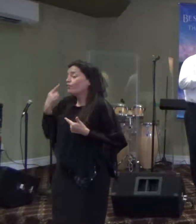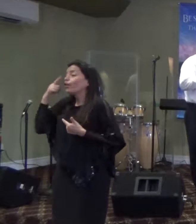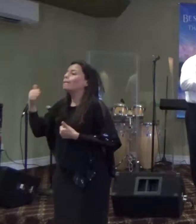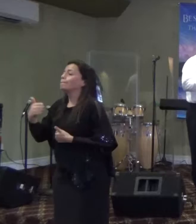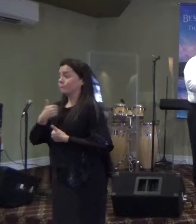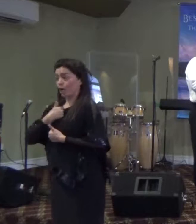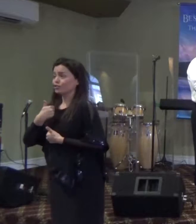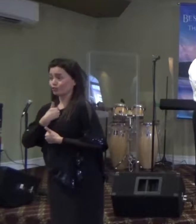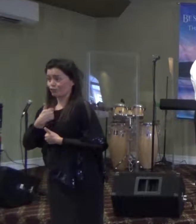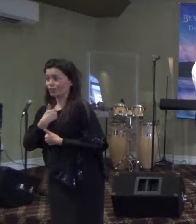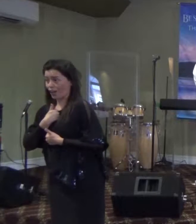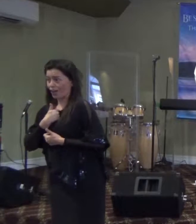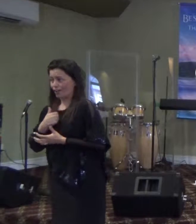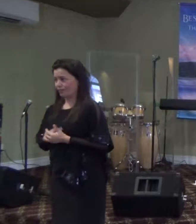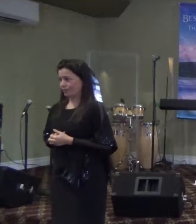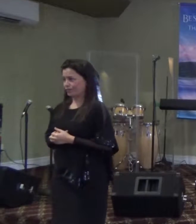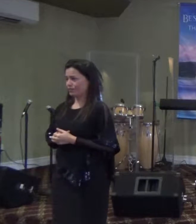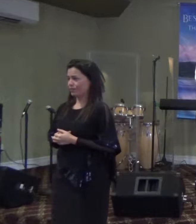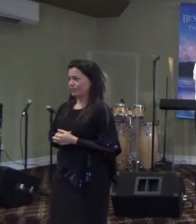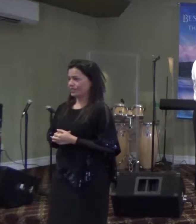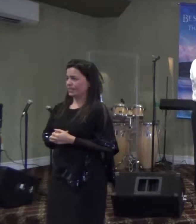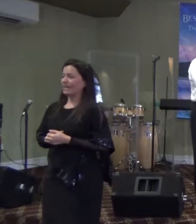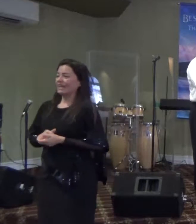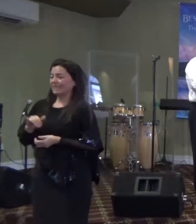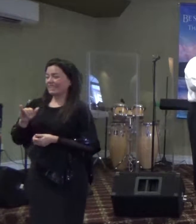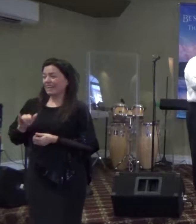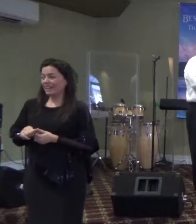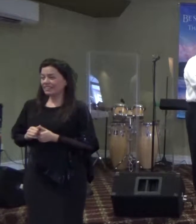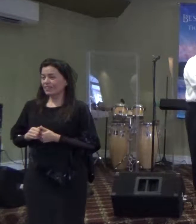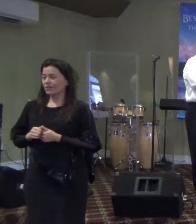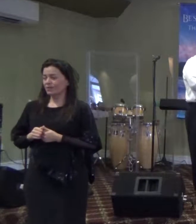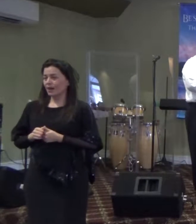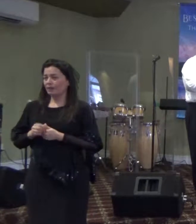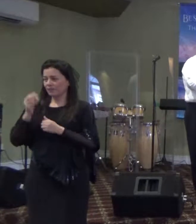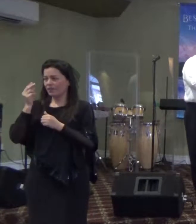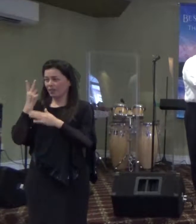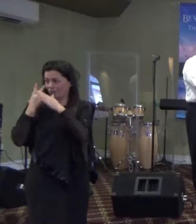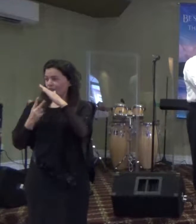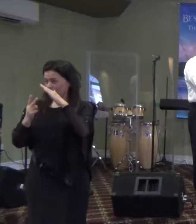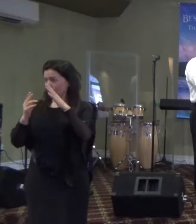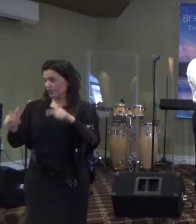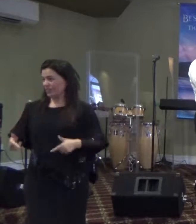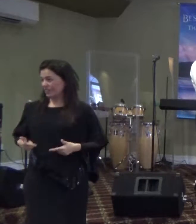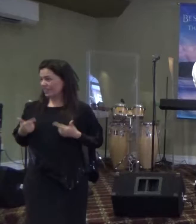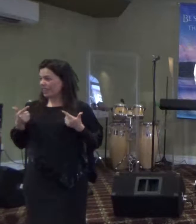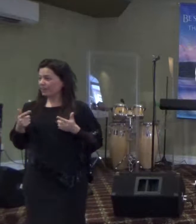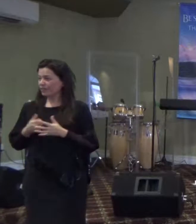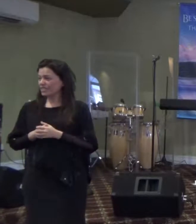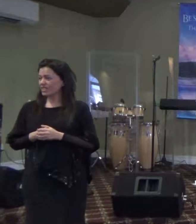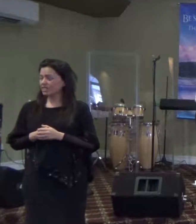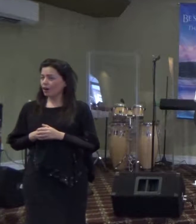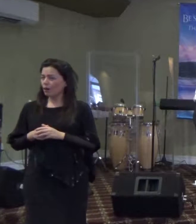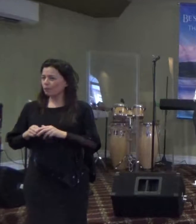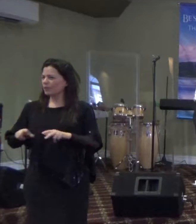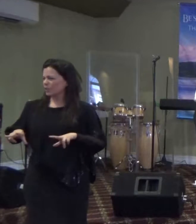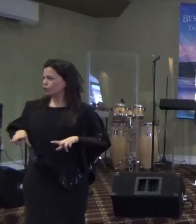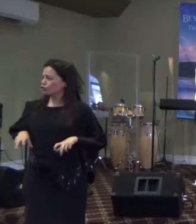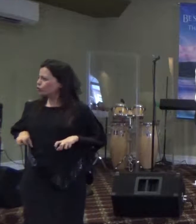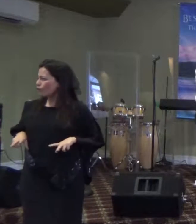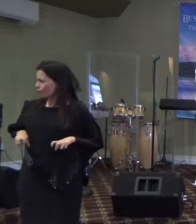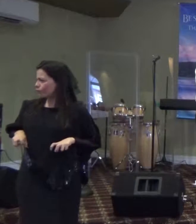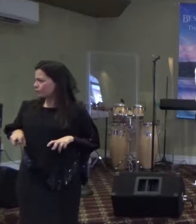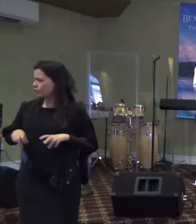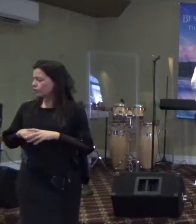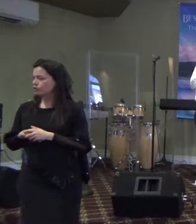myself. Es una visión de la vida muy individualista. It's a vision of life that's very individualistic. Y el Evangelio